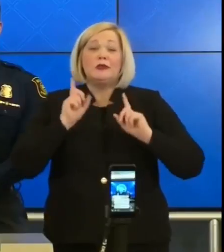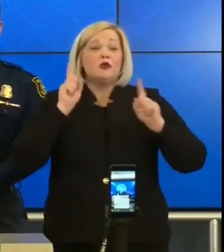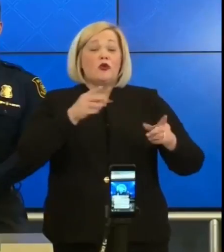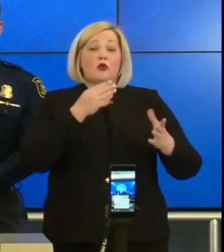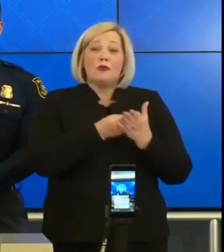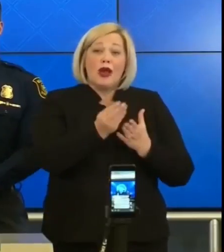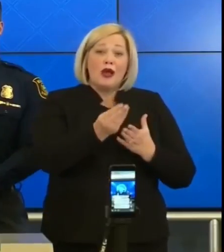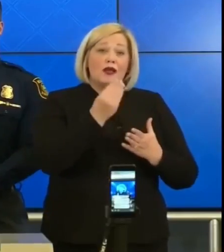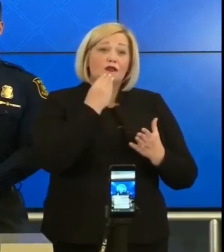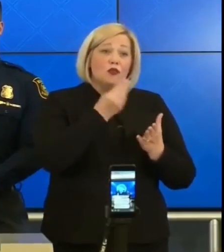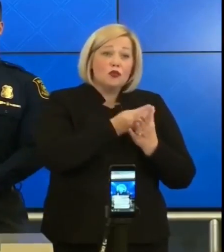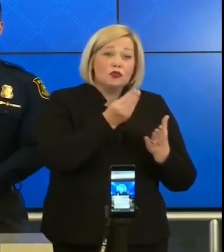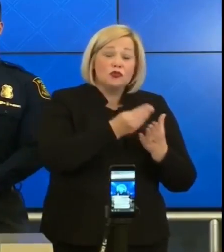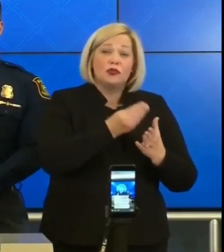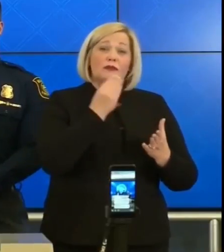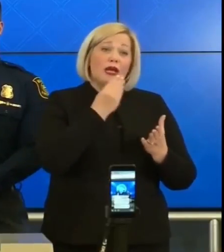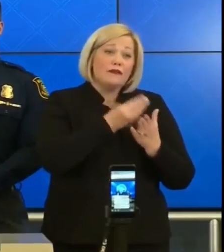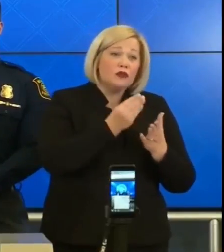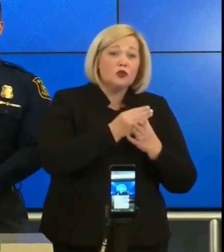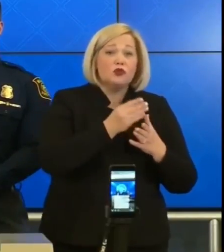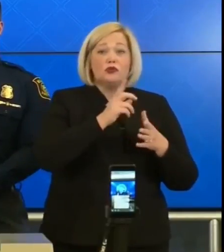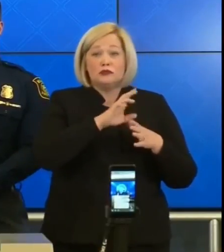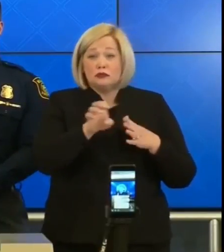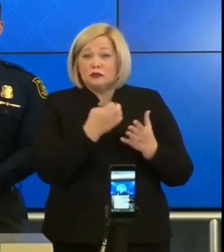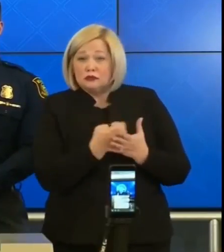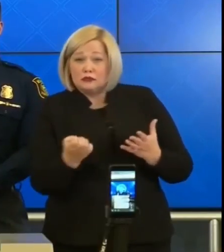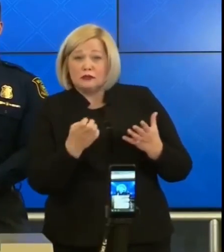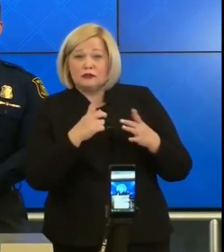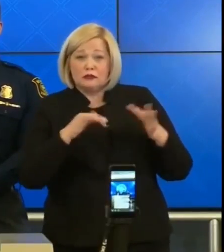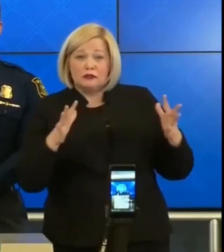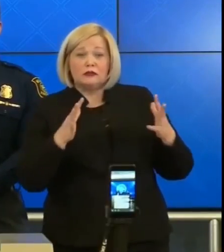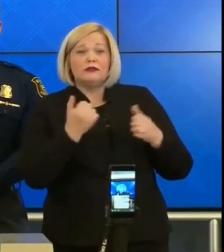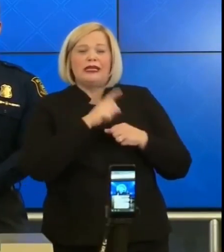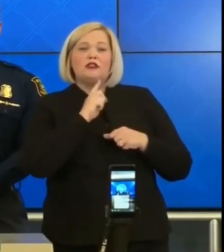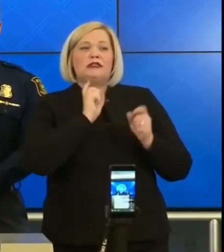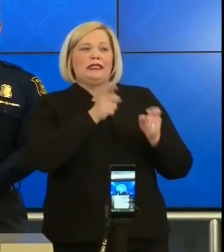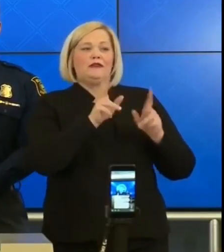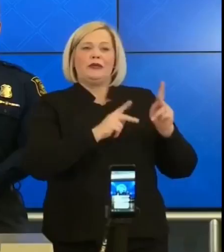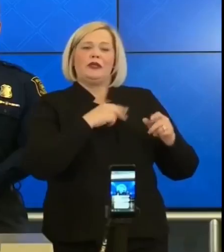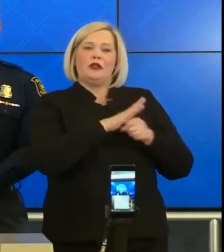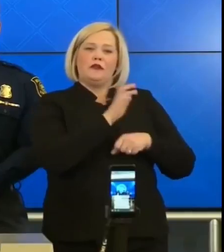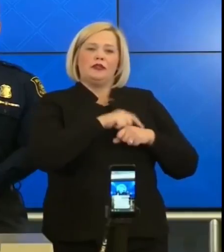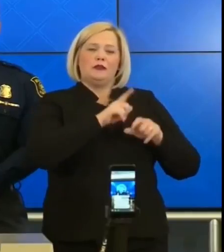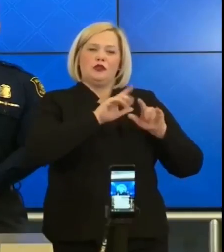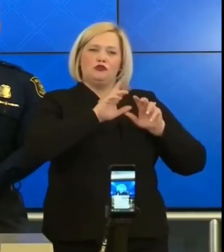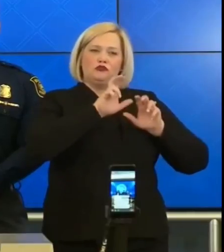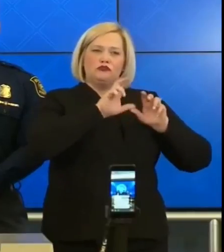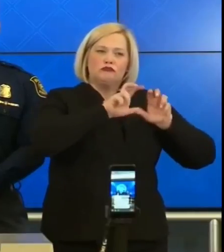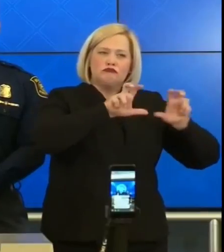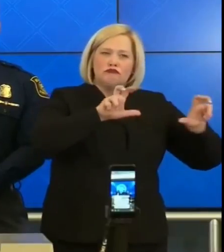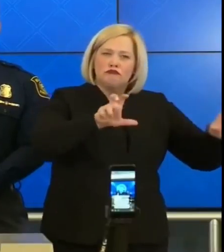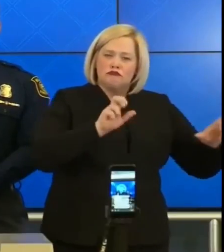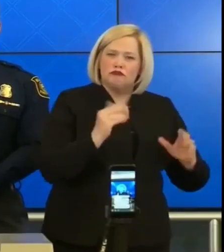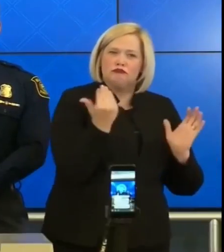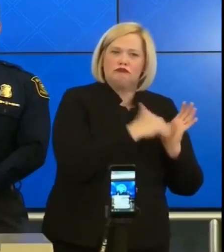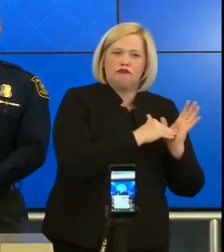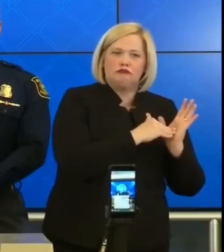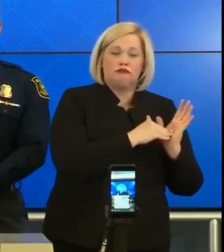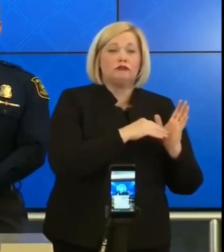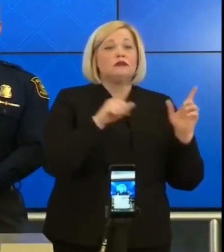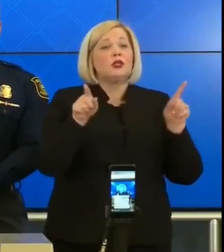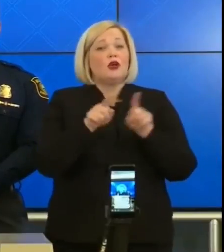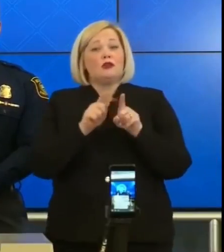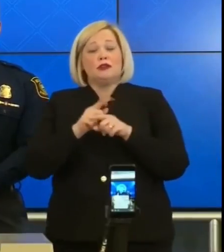the grocery store so they have time to restock shelves. And I'll note that the Gaming Control Board is working